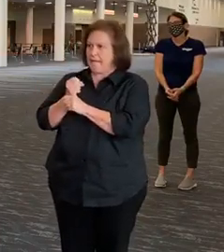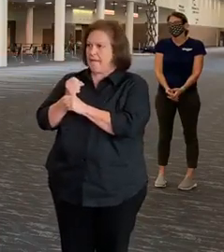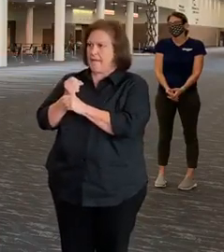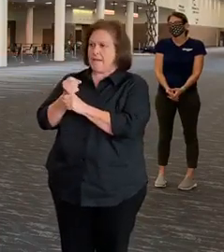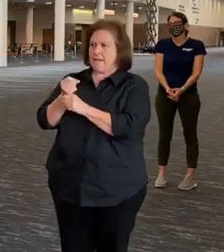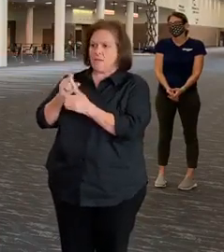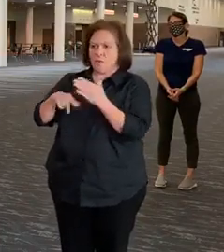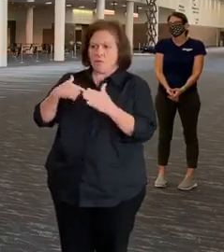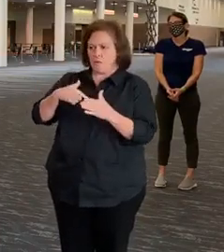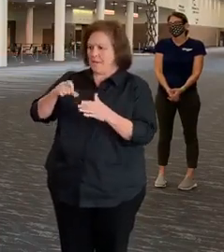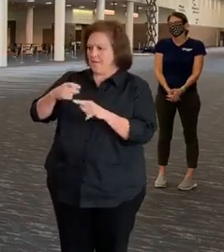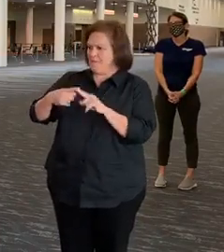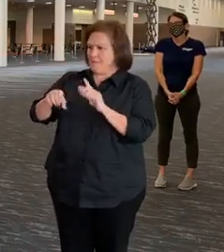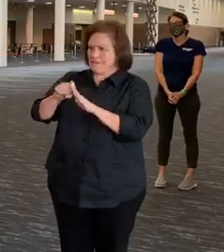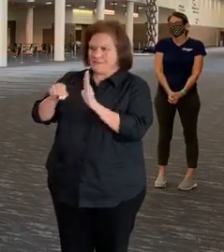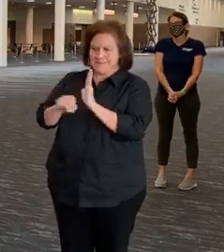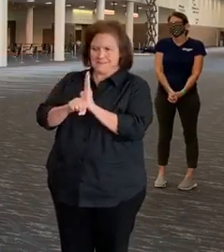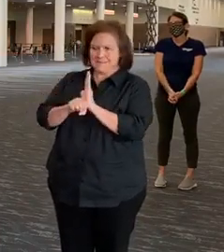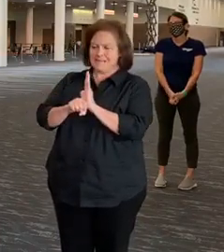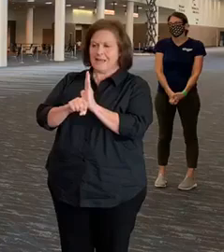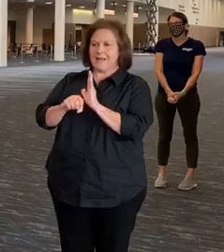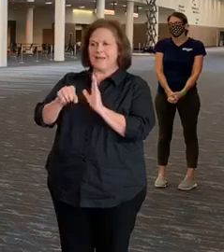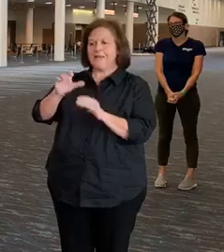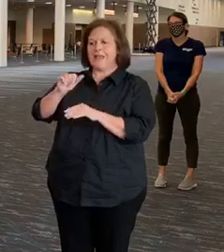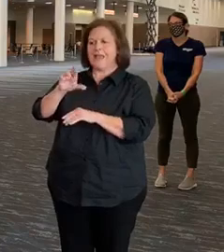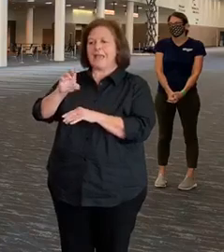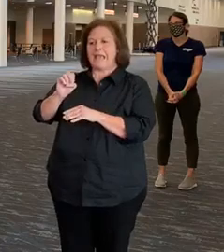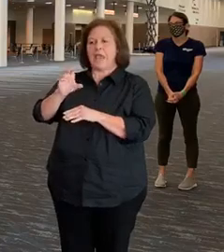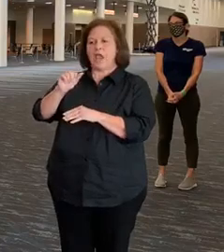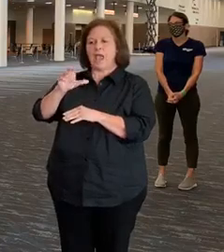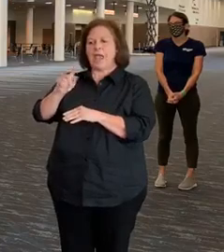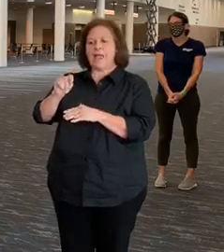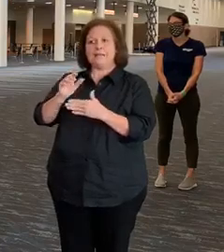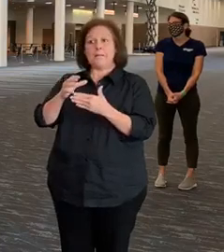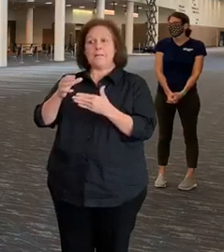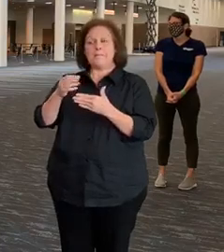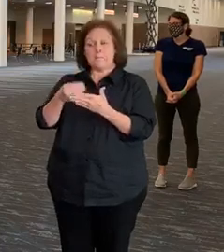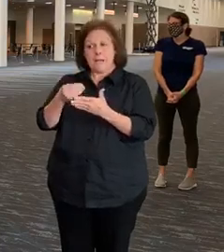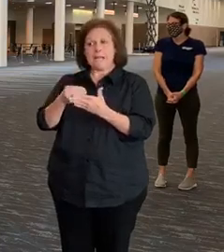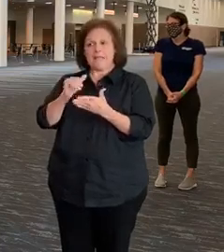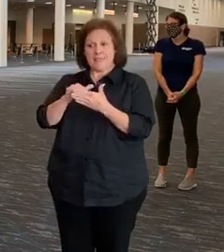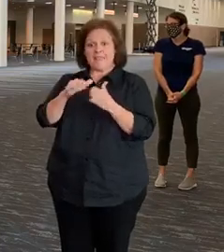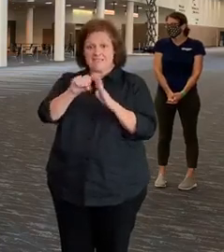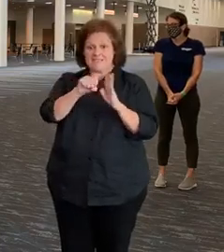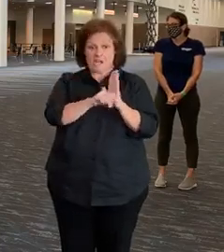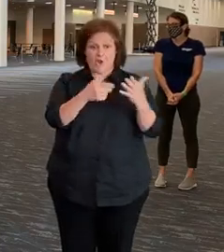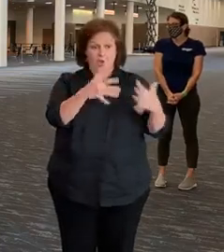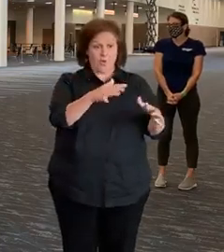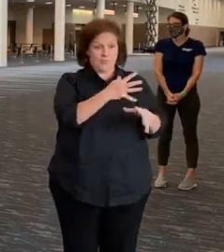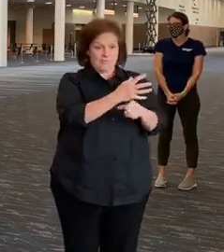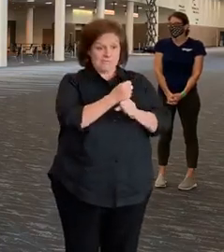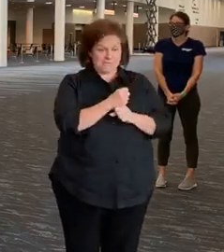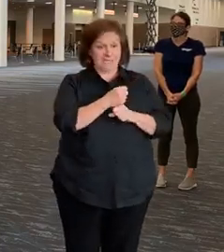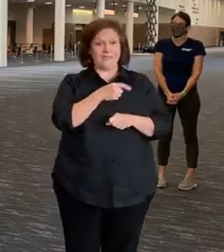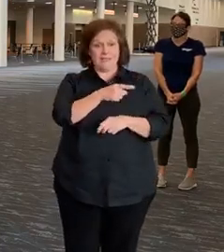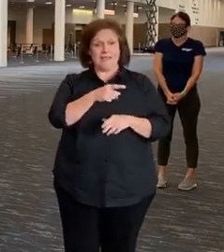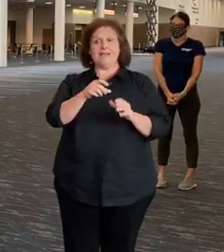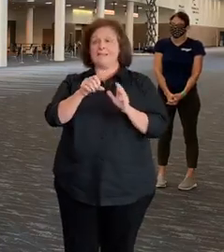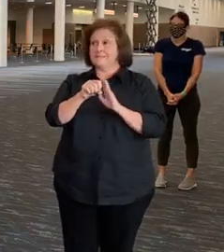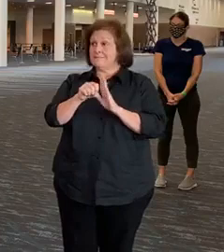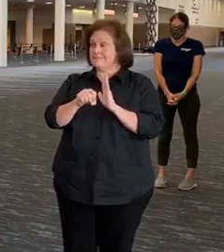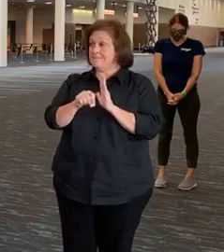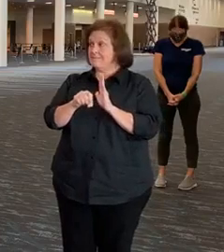state of Louisiana as it relates to those CARES Act dollars that the state has received. Okay, and the city has